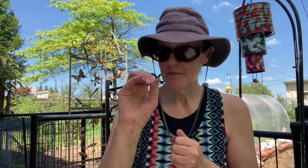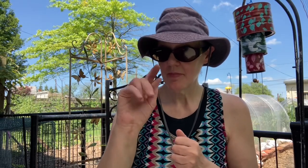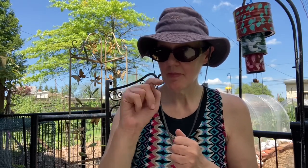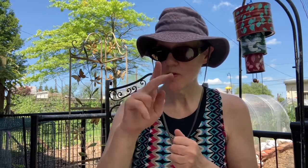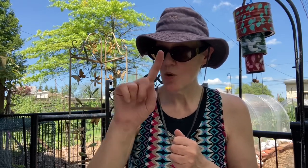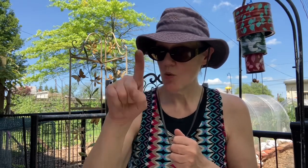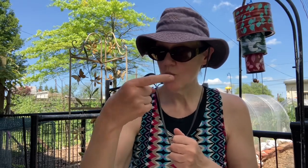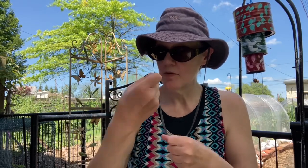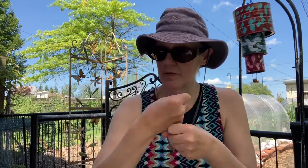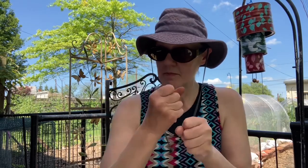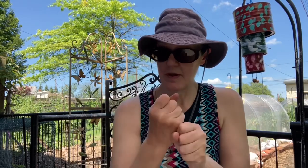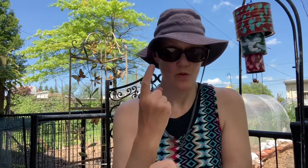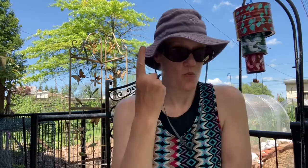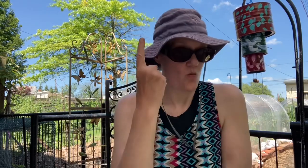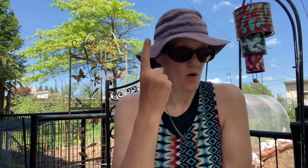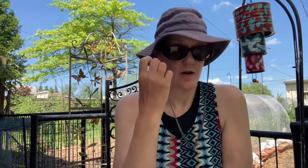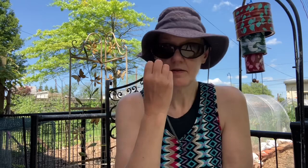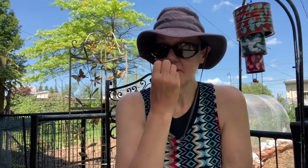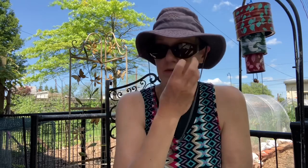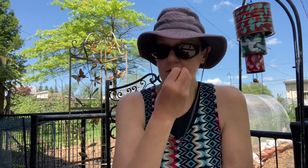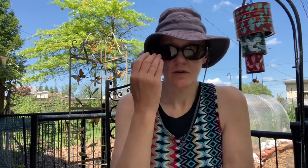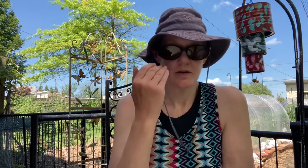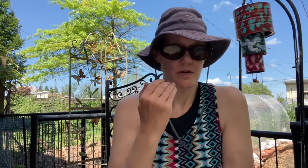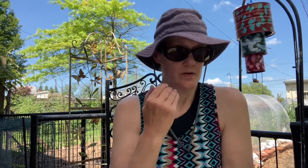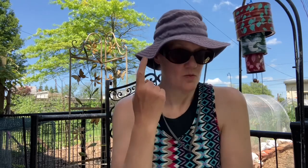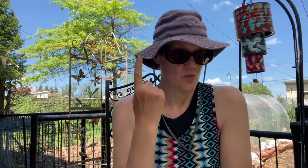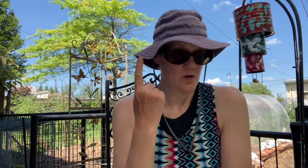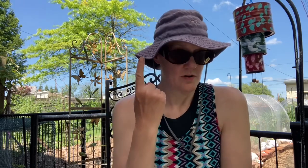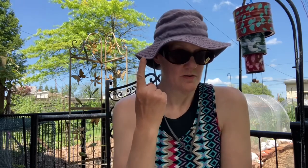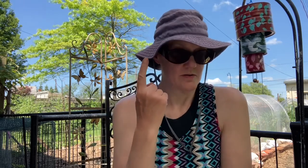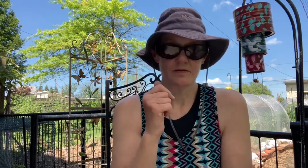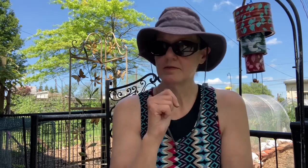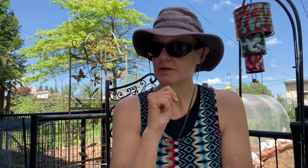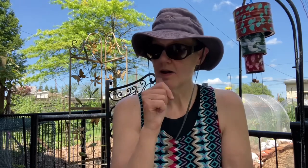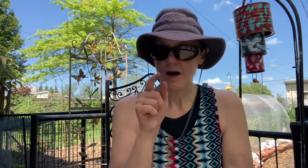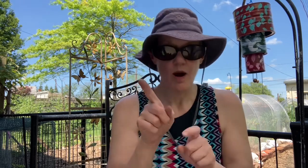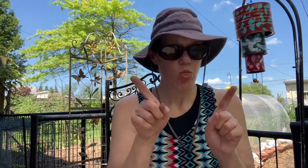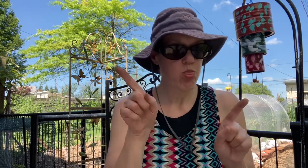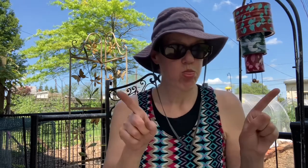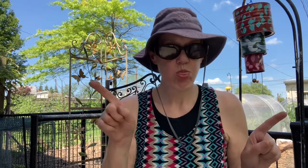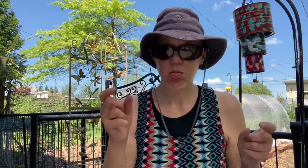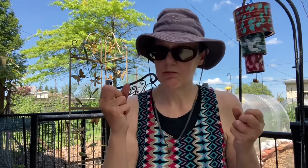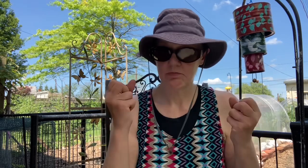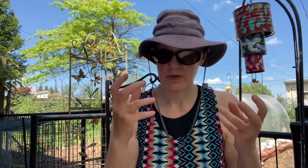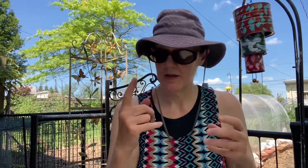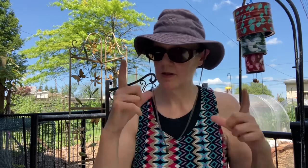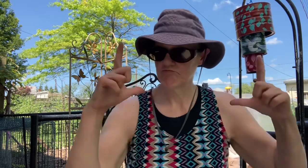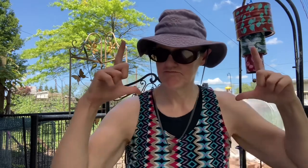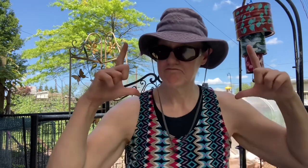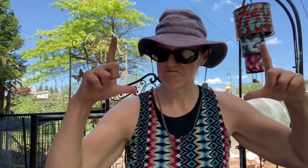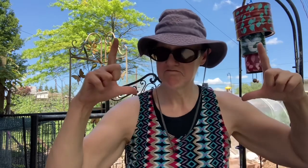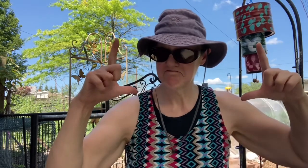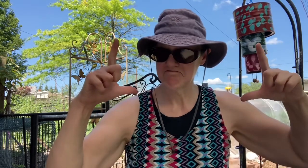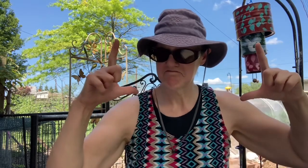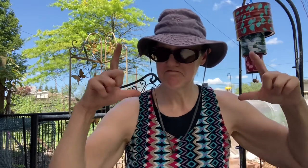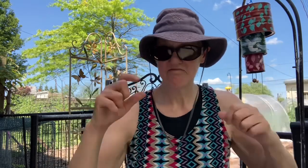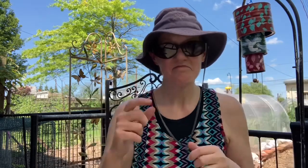Now, as you know, Mammoth only make one head. They don't send out multiple branches, just